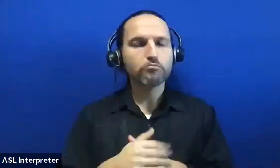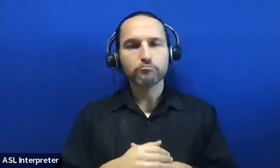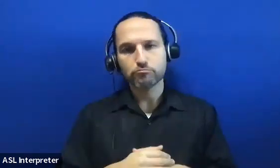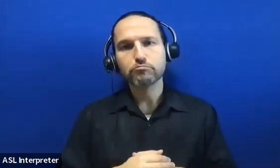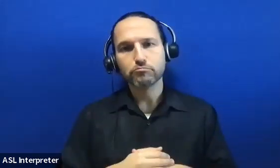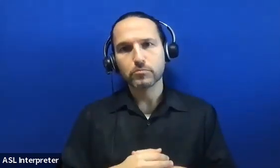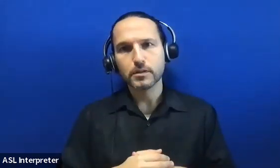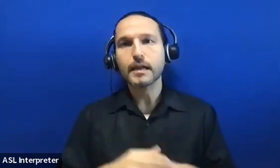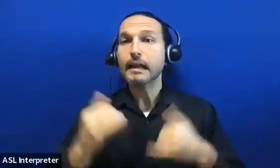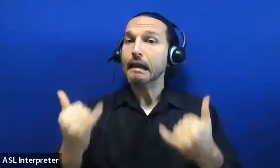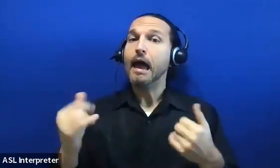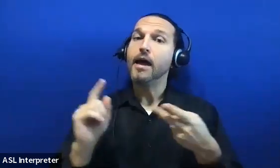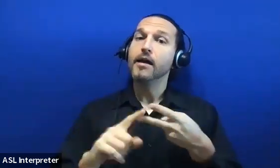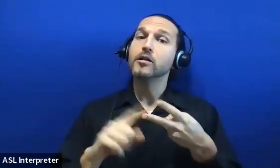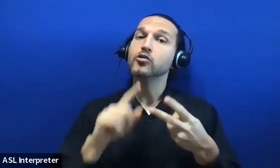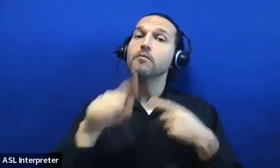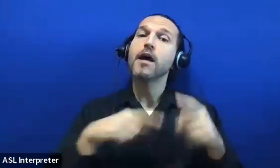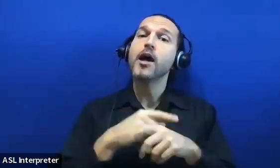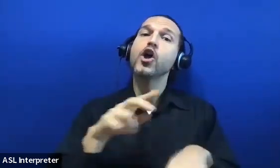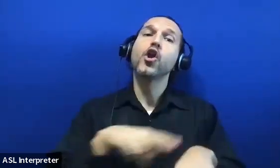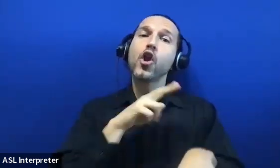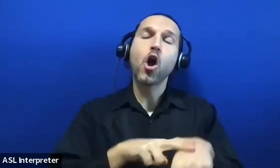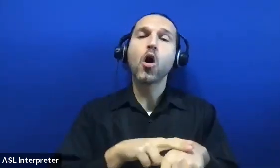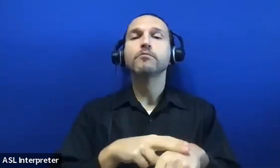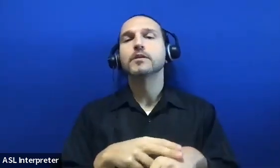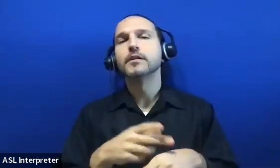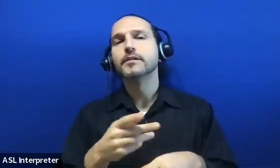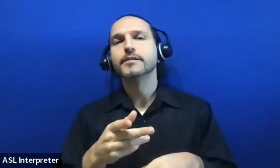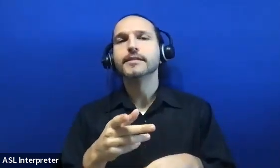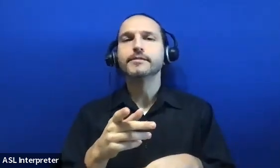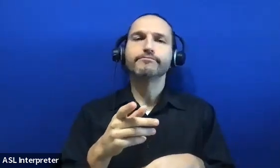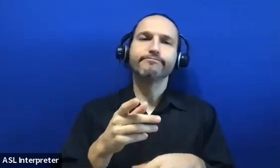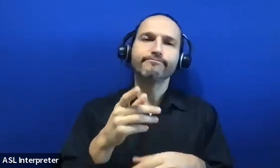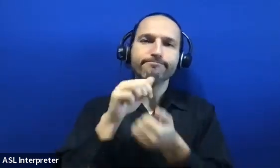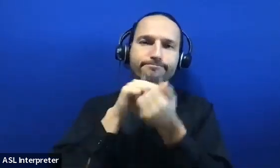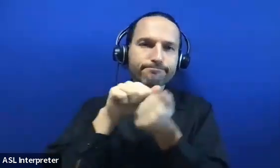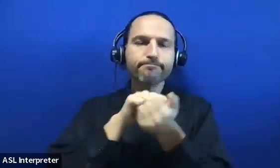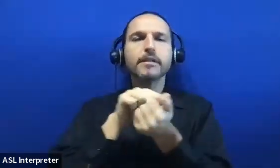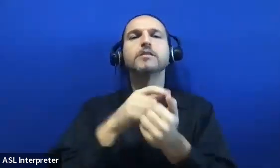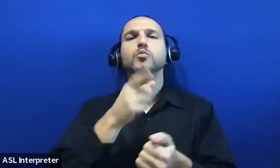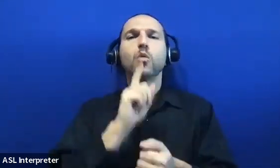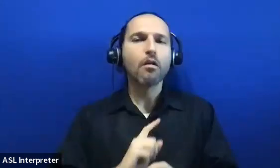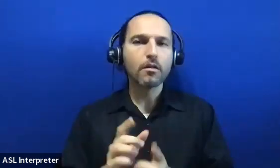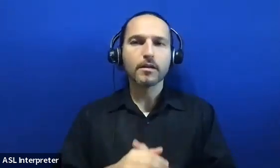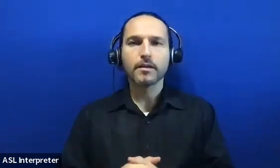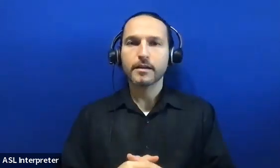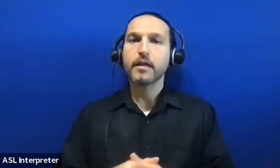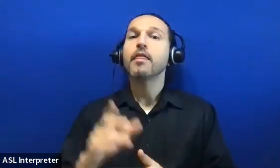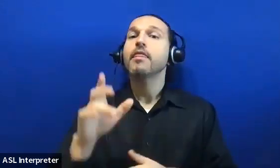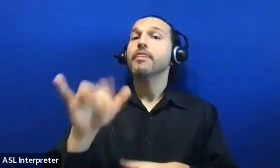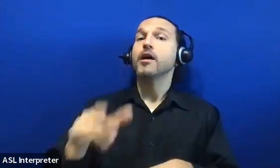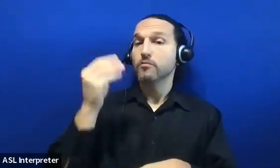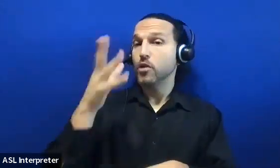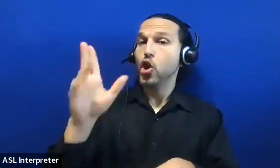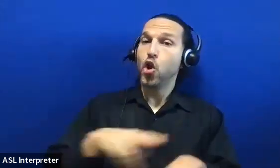so let's talk about normal feeding and swallowing. What really happens when we eat normally? Normally, when